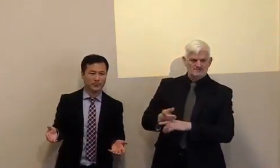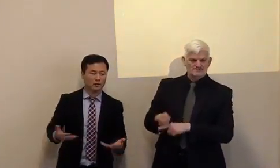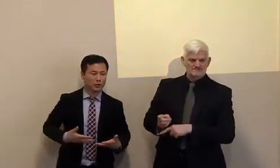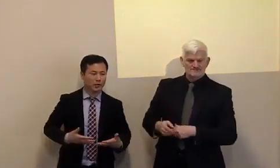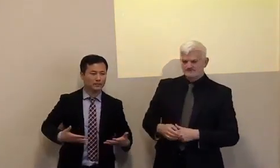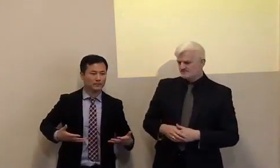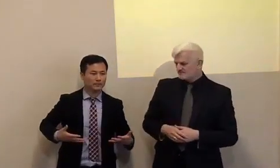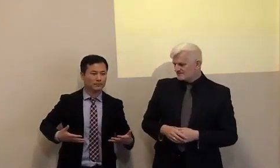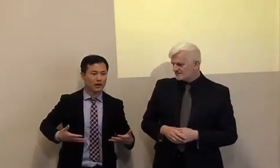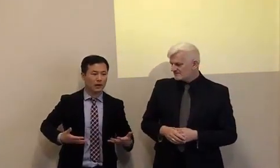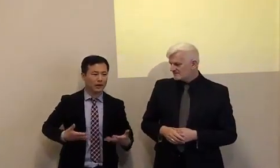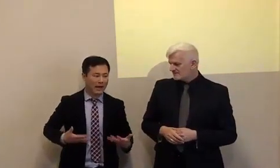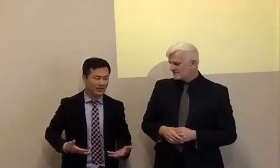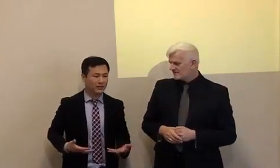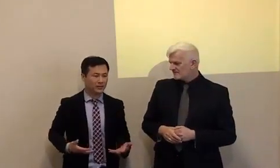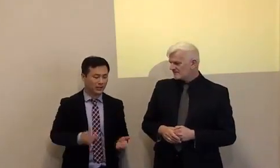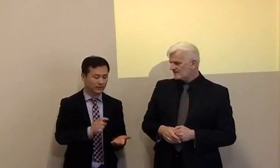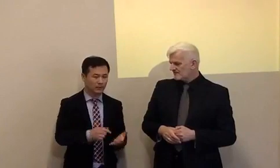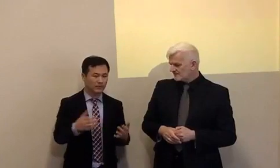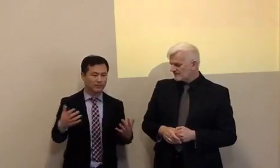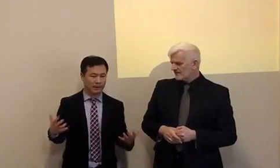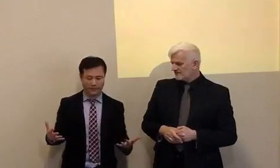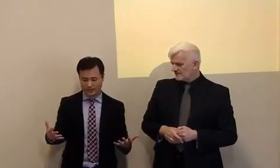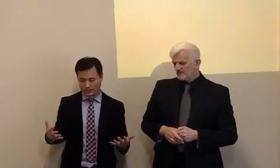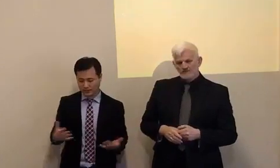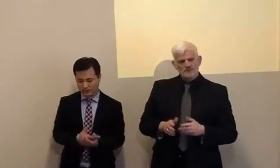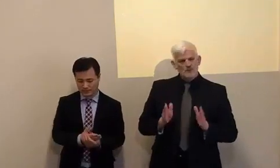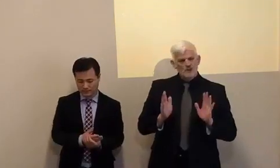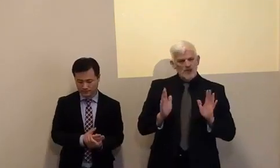To keep our identity Reformed Baptist.